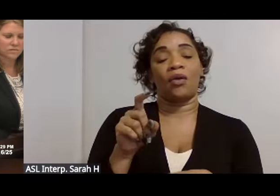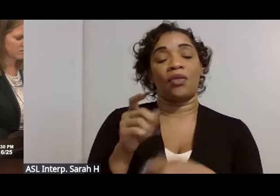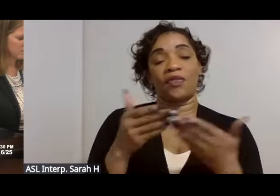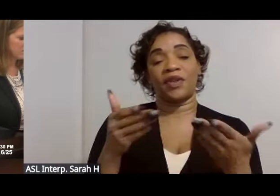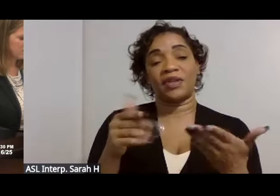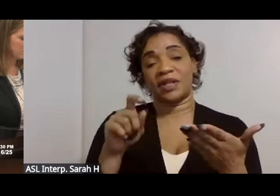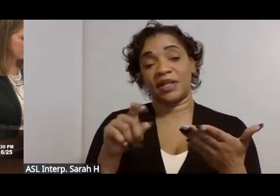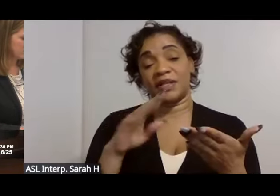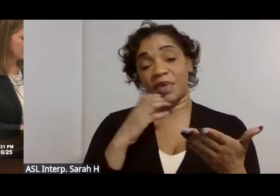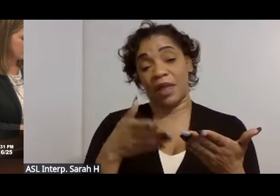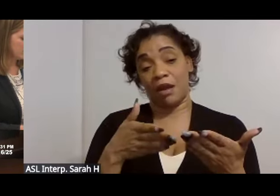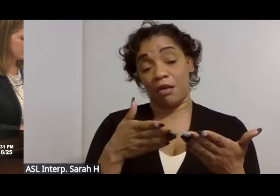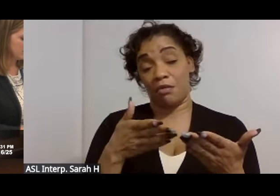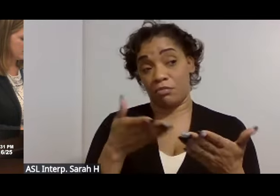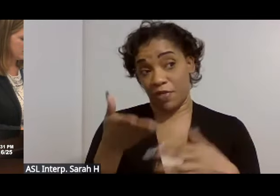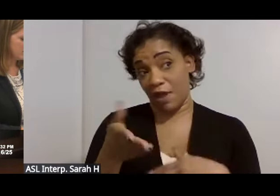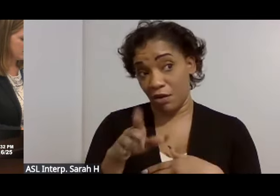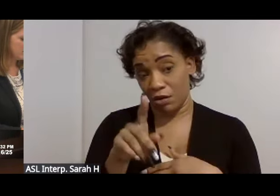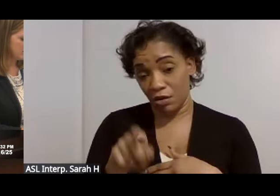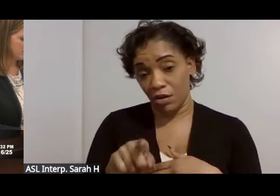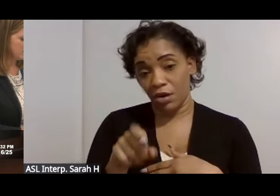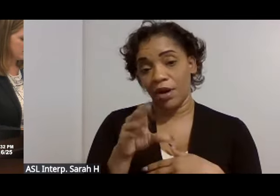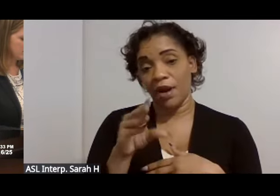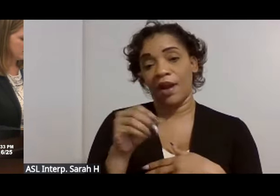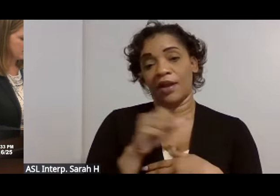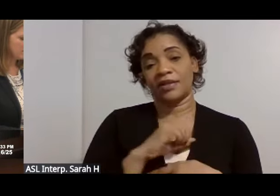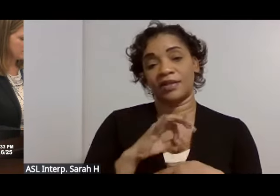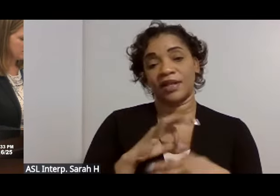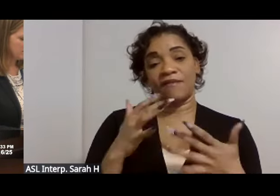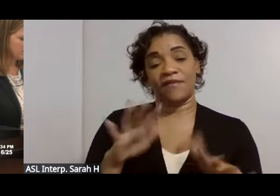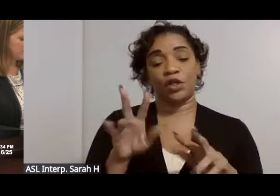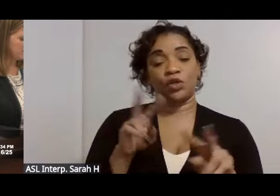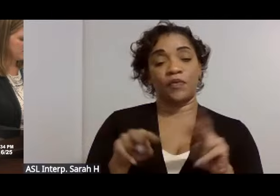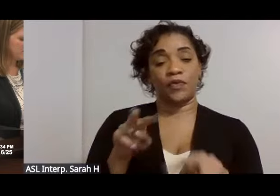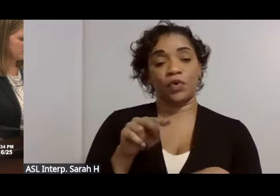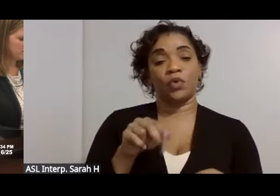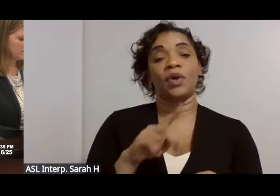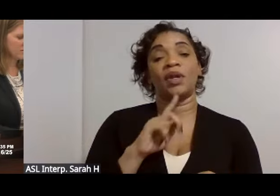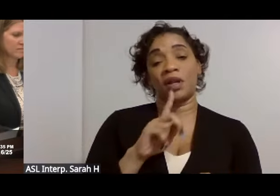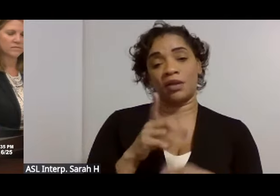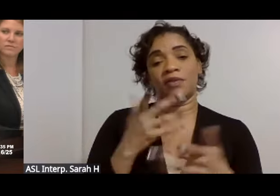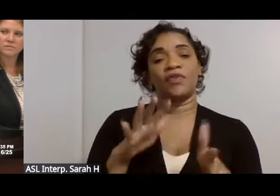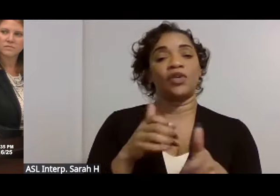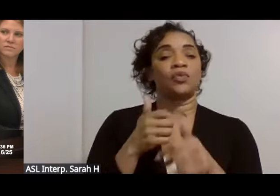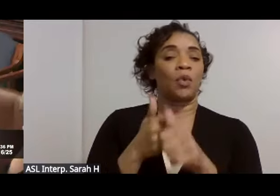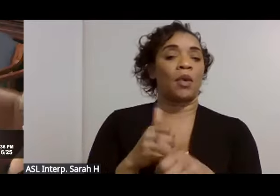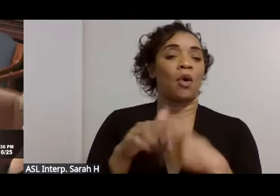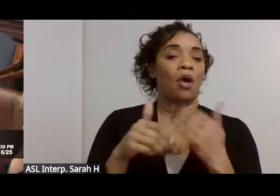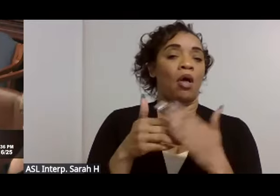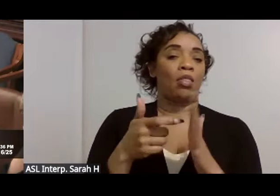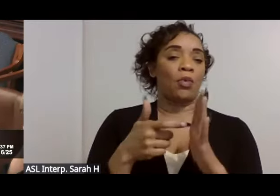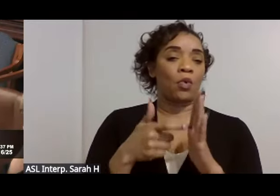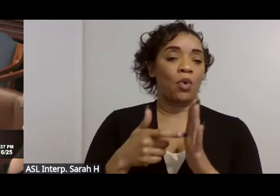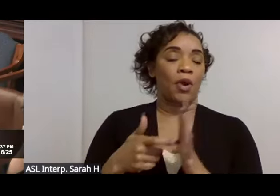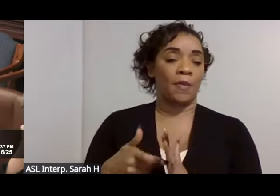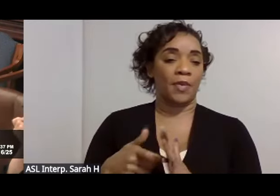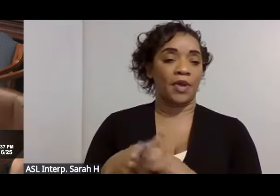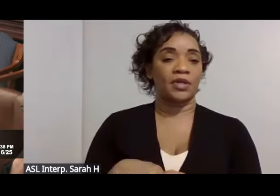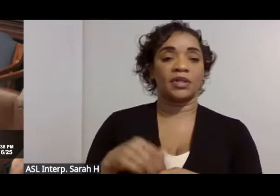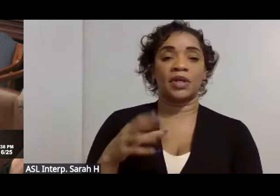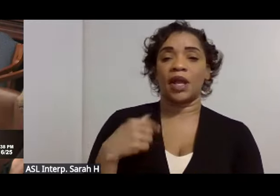staff has reviewed this. It does comply with the requirements. Meets your requirements, and I think we have a request